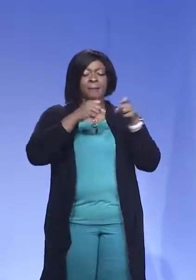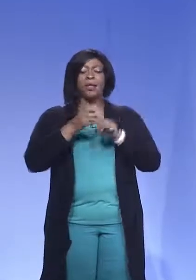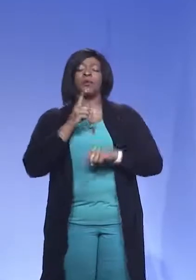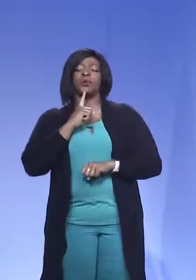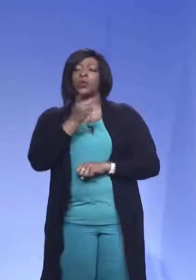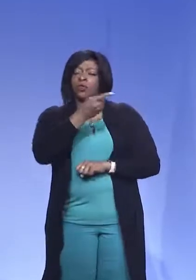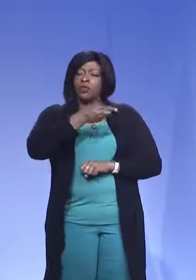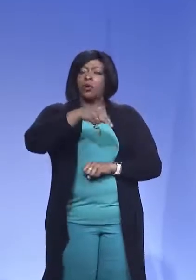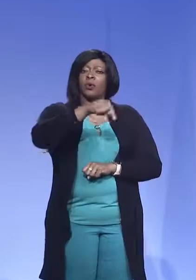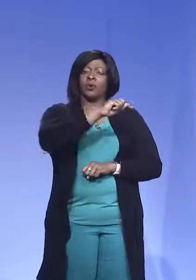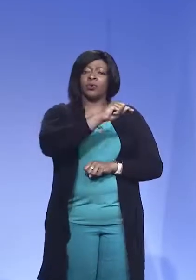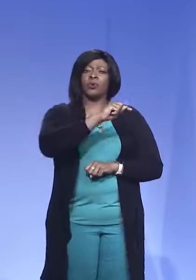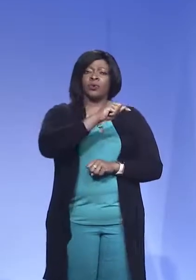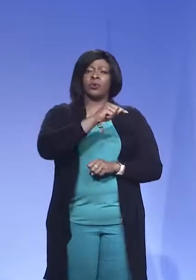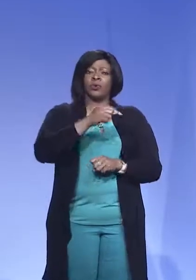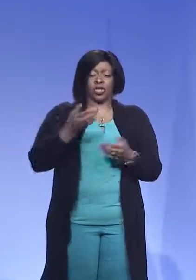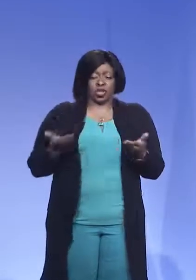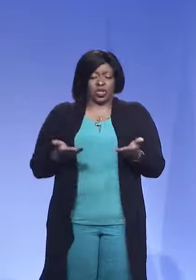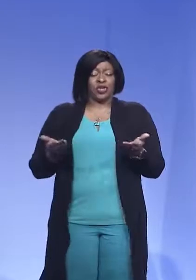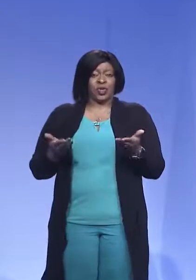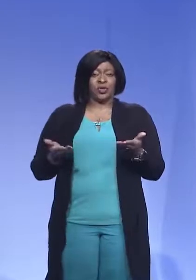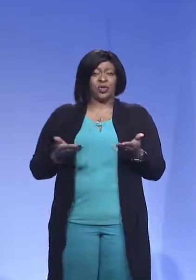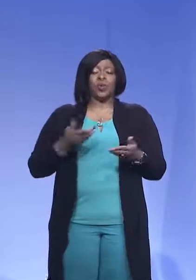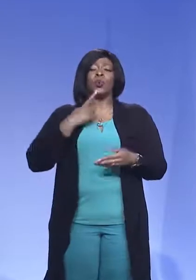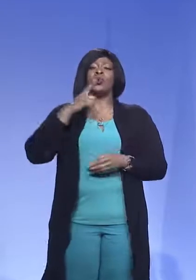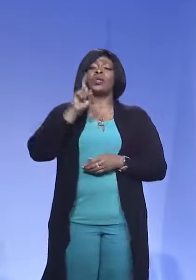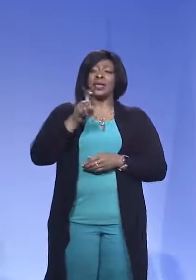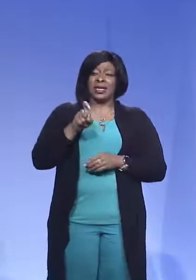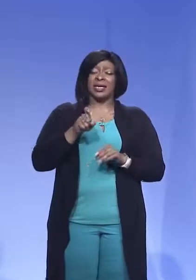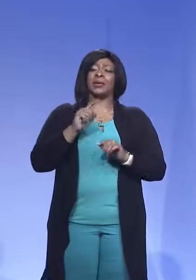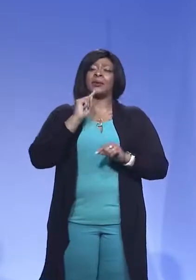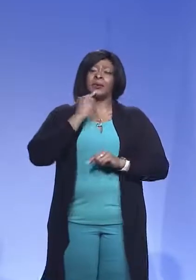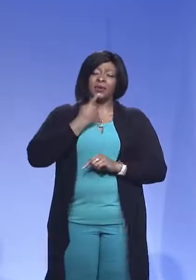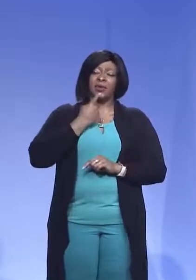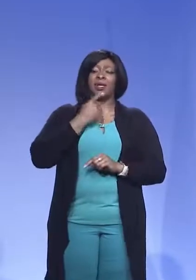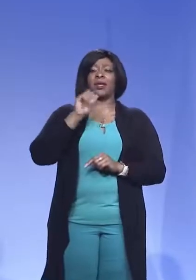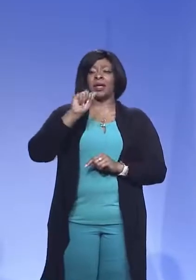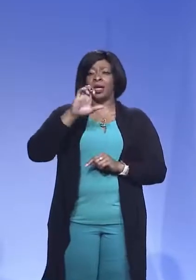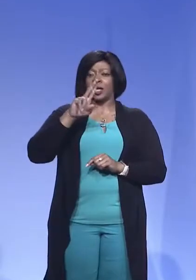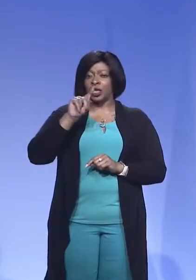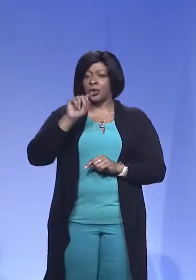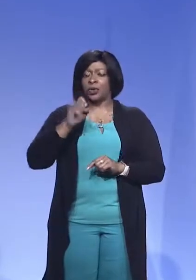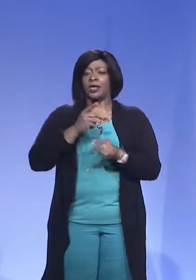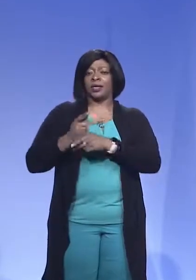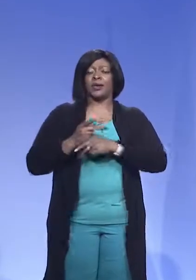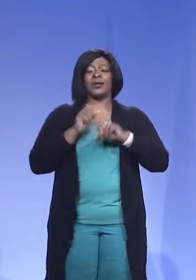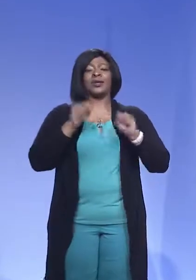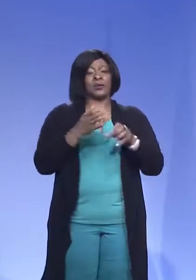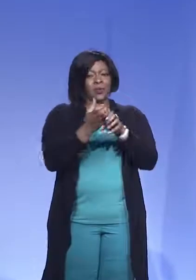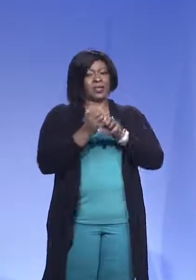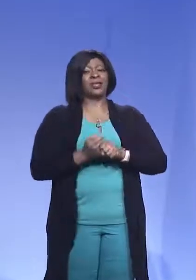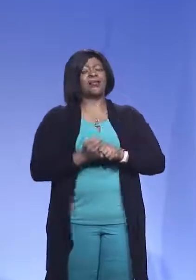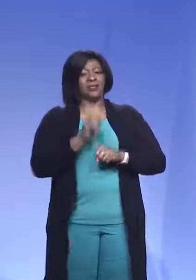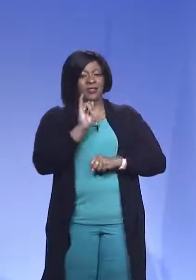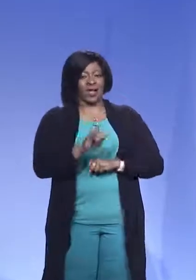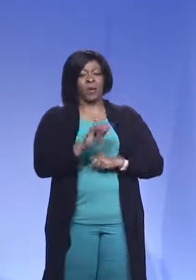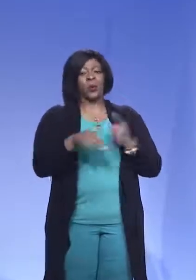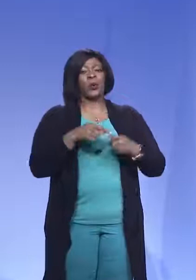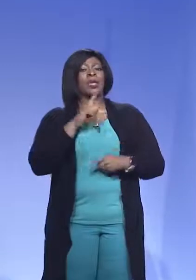that those among us who are in most need of critical acute care are able to get it when they